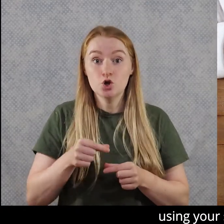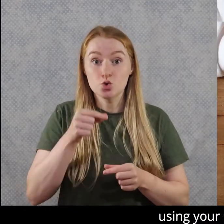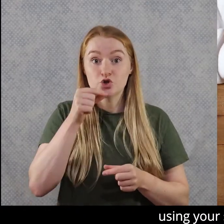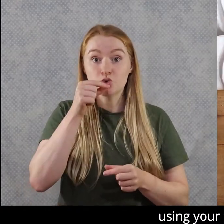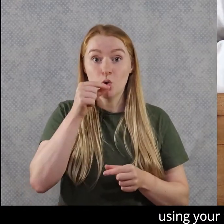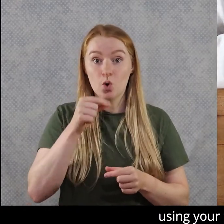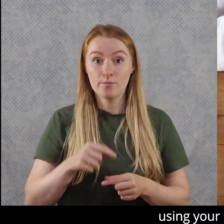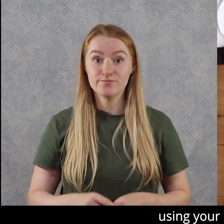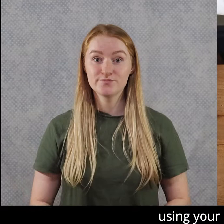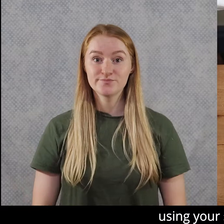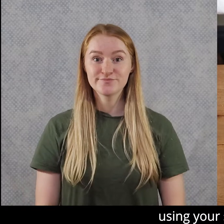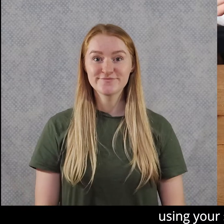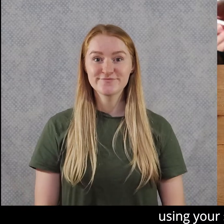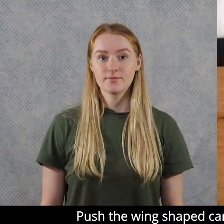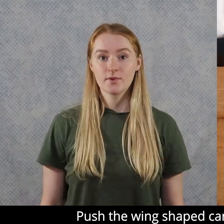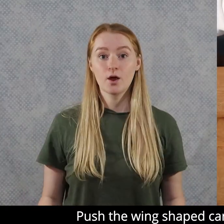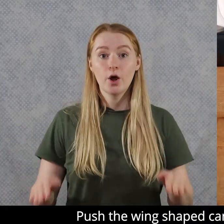using your straw.